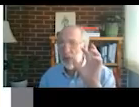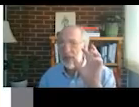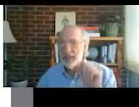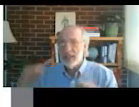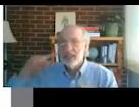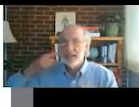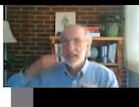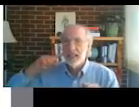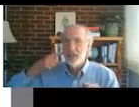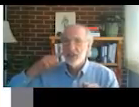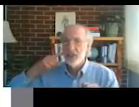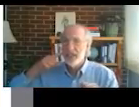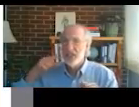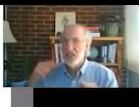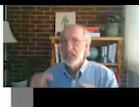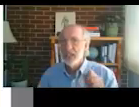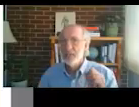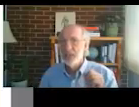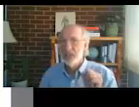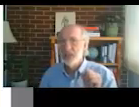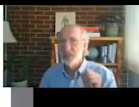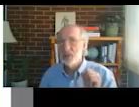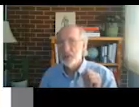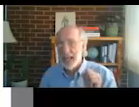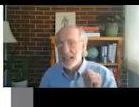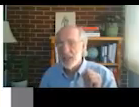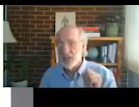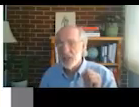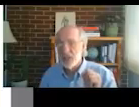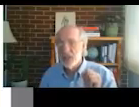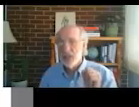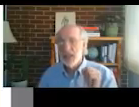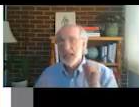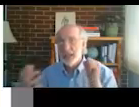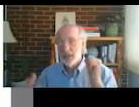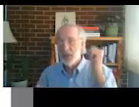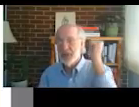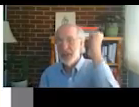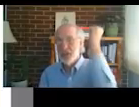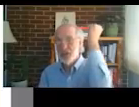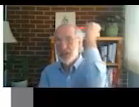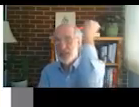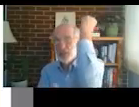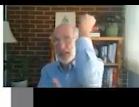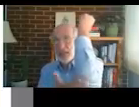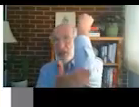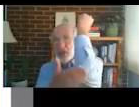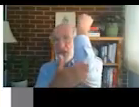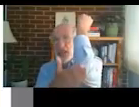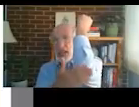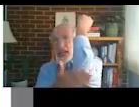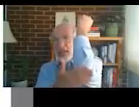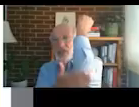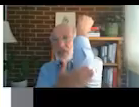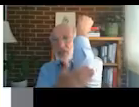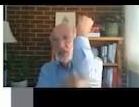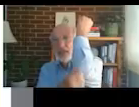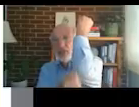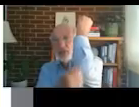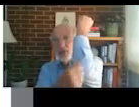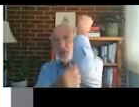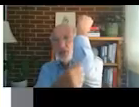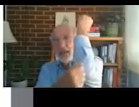and wanting candy, I do this. In the presence of cracker and the motivation to get cracker, I